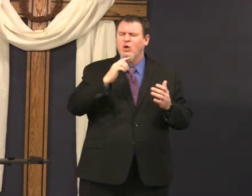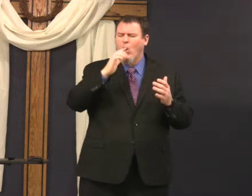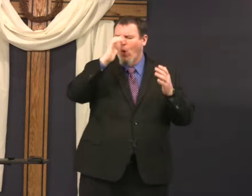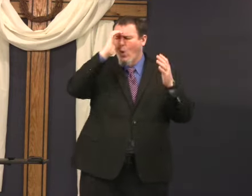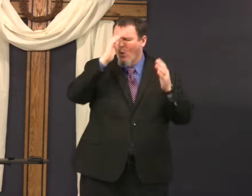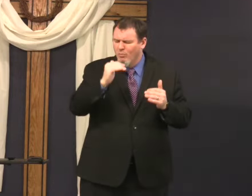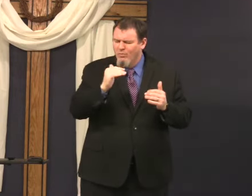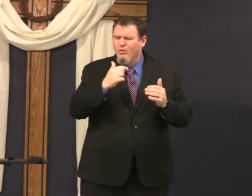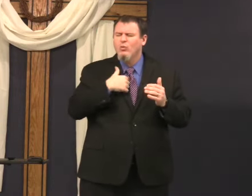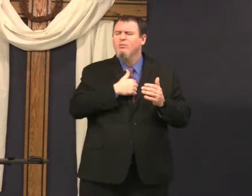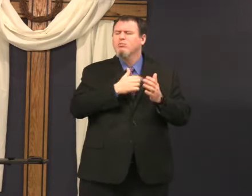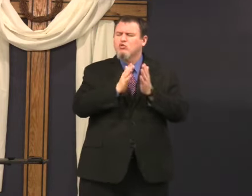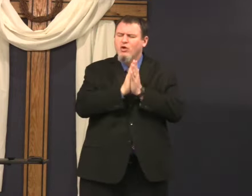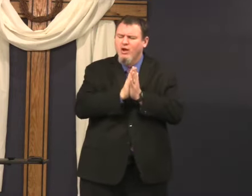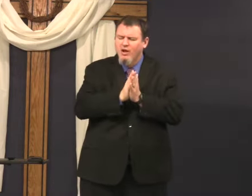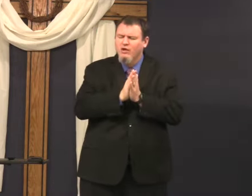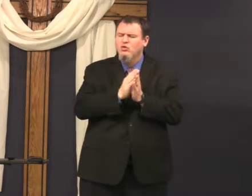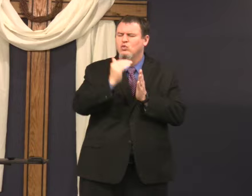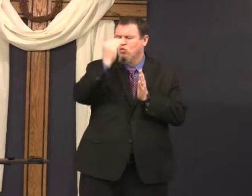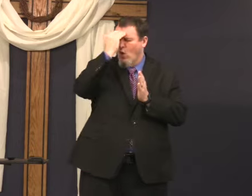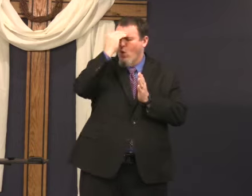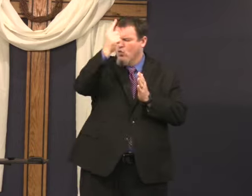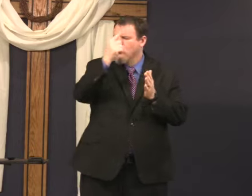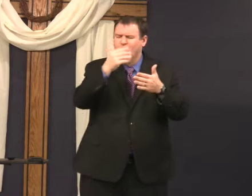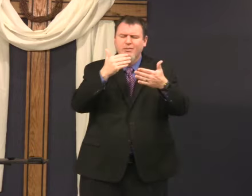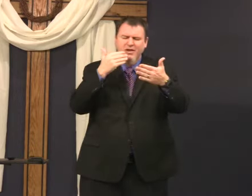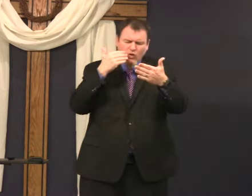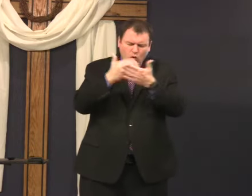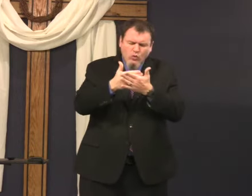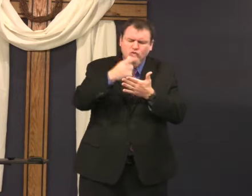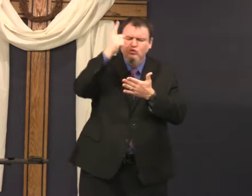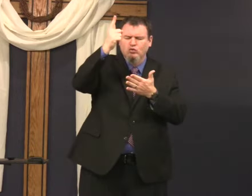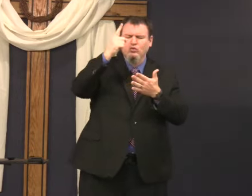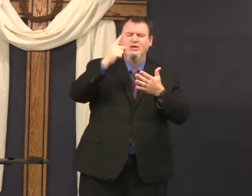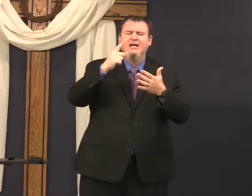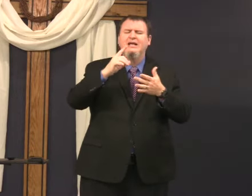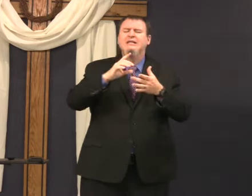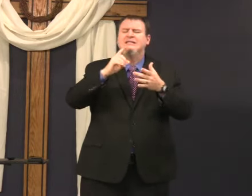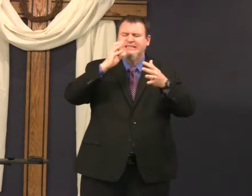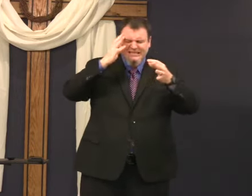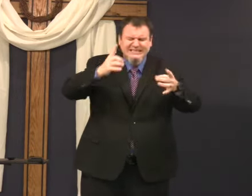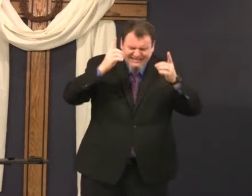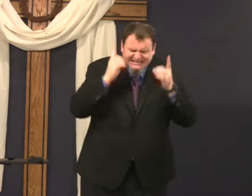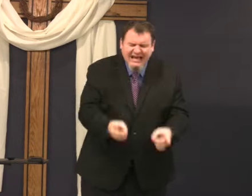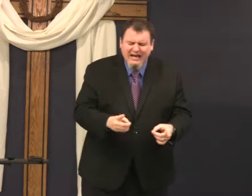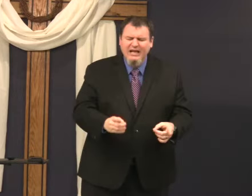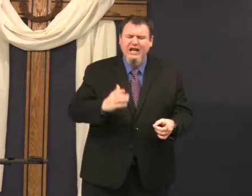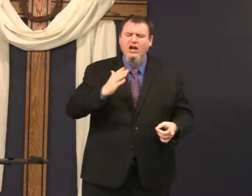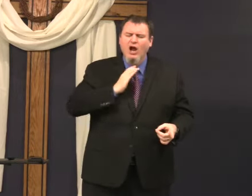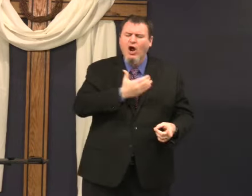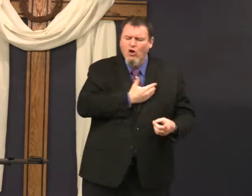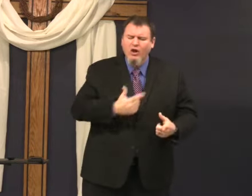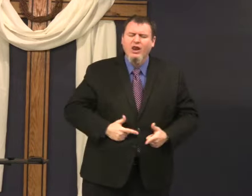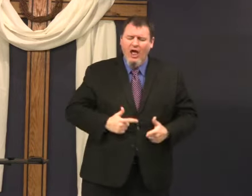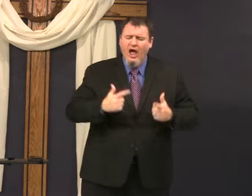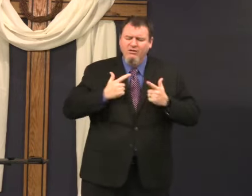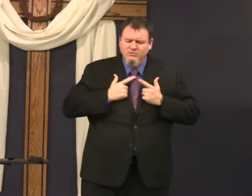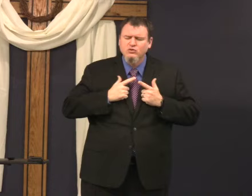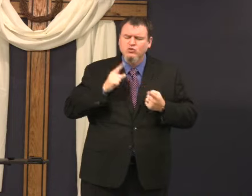you. We hope and pray to be close to you, to dedicate our